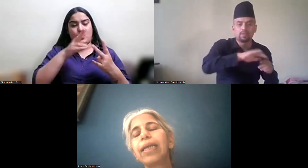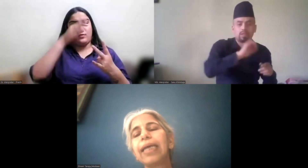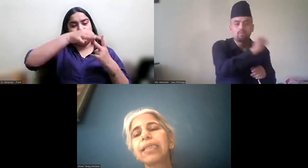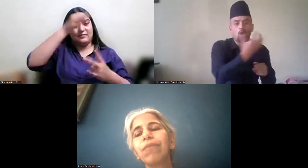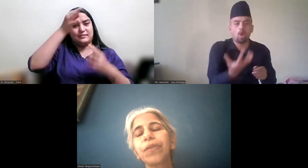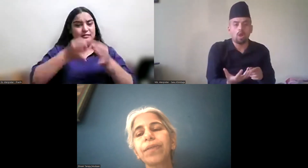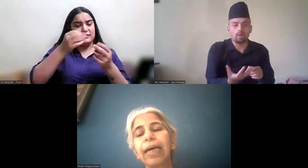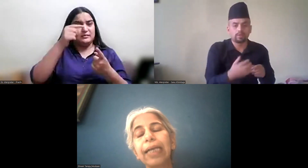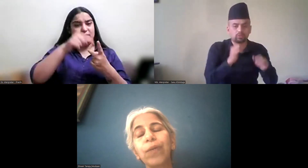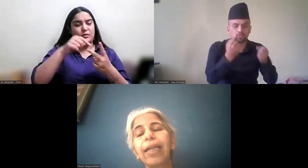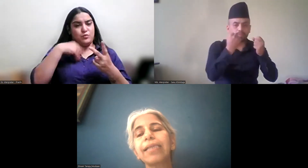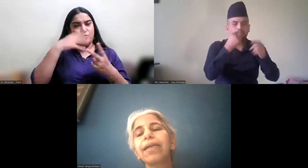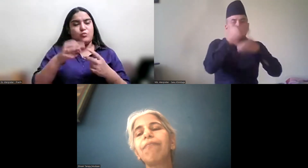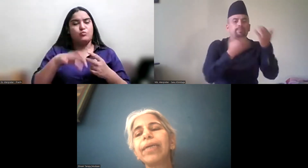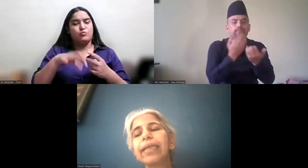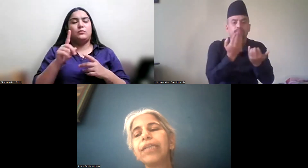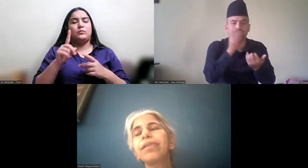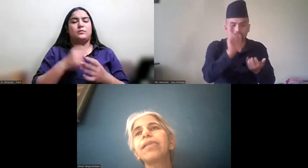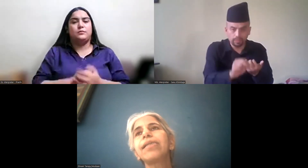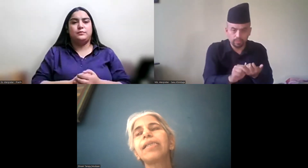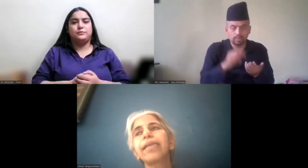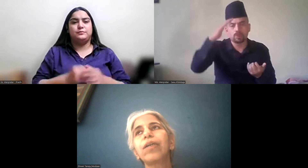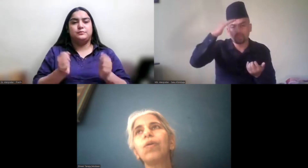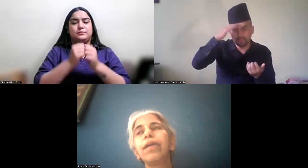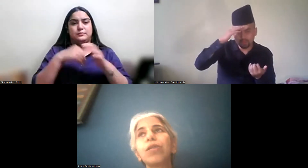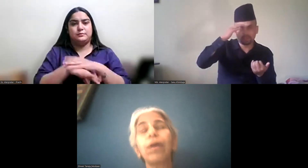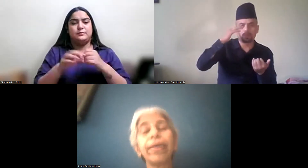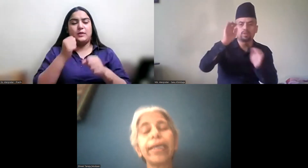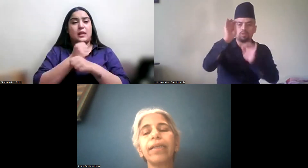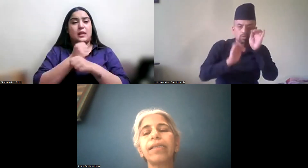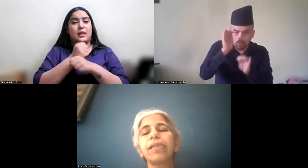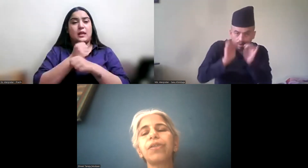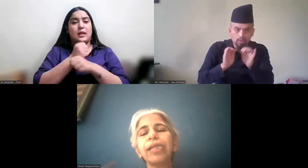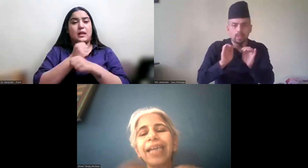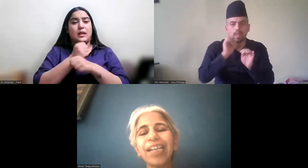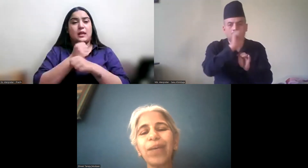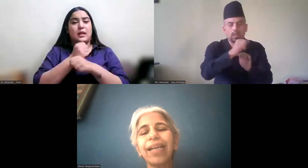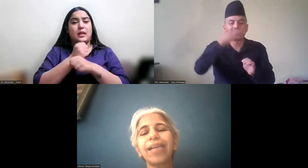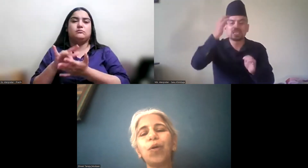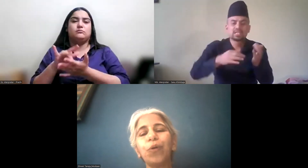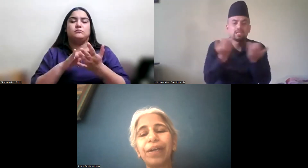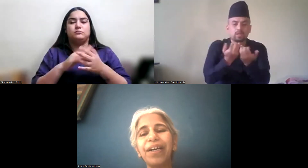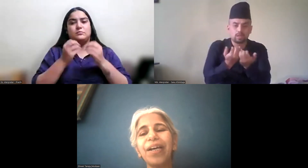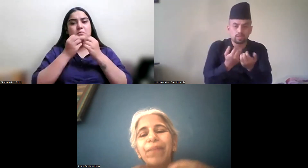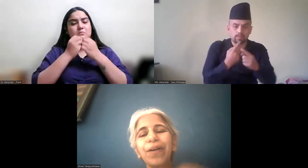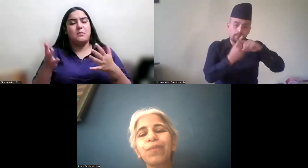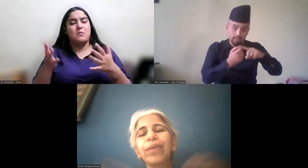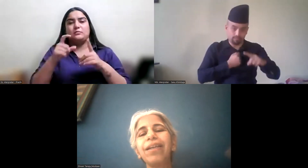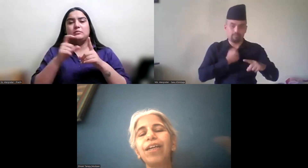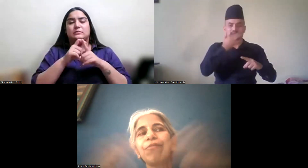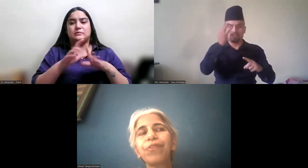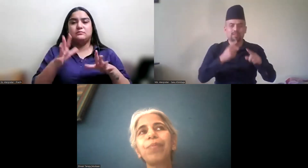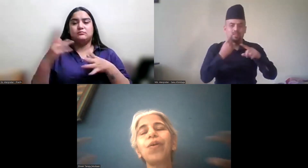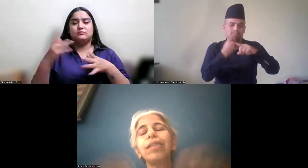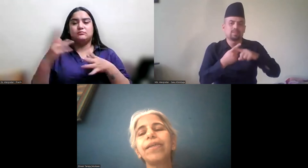well as the government agencies and stakeholders who are making these decisions, as well as our own, because we